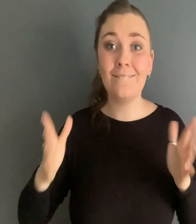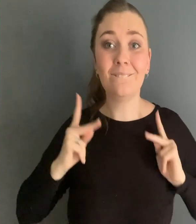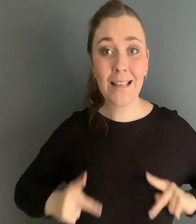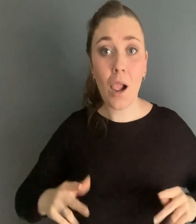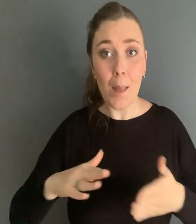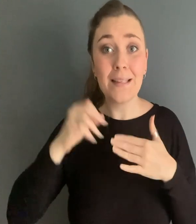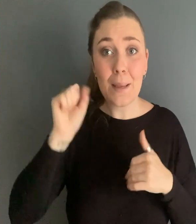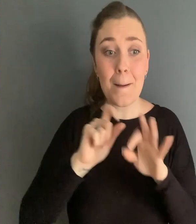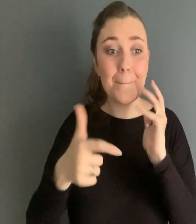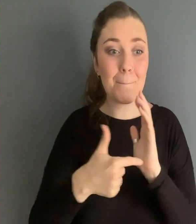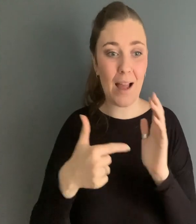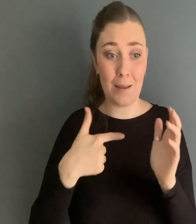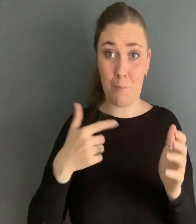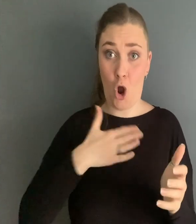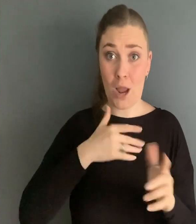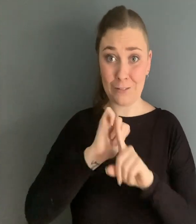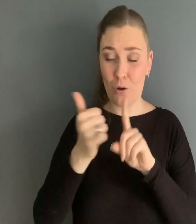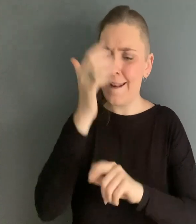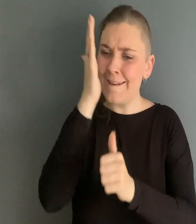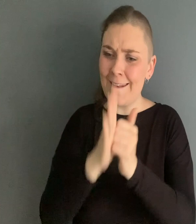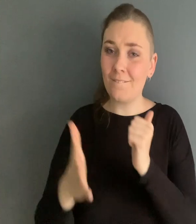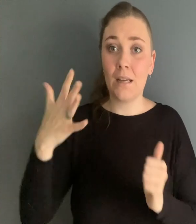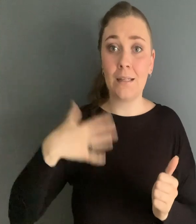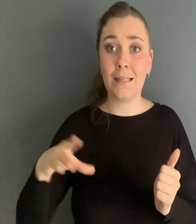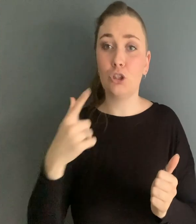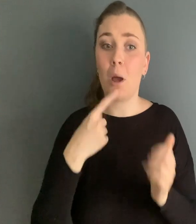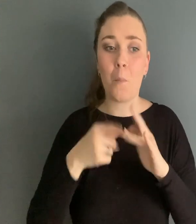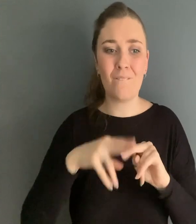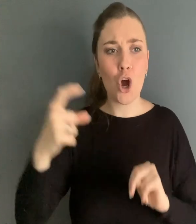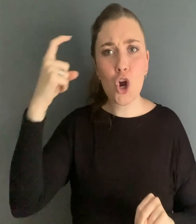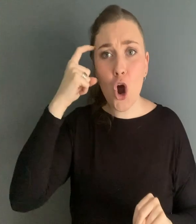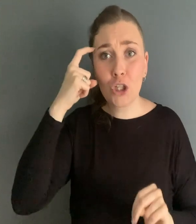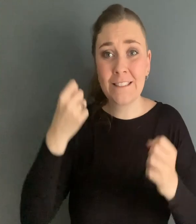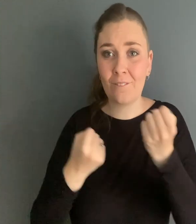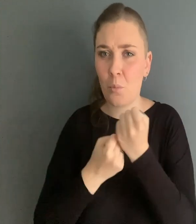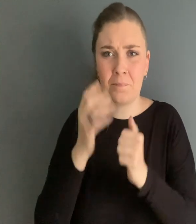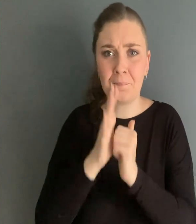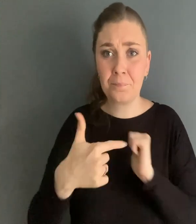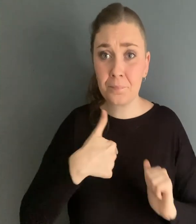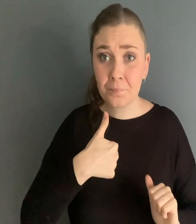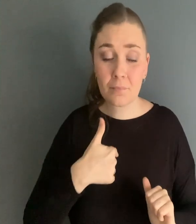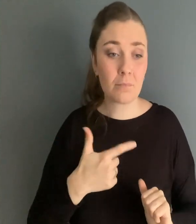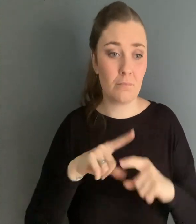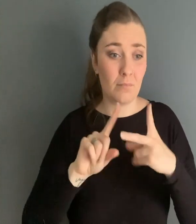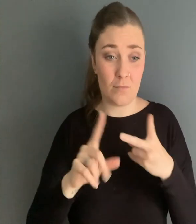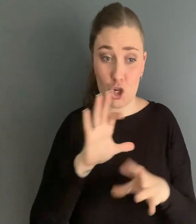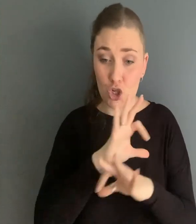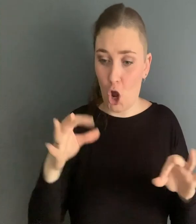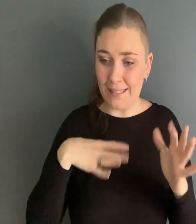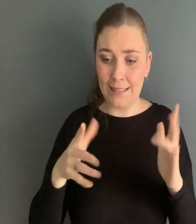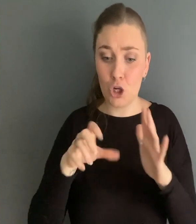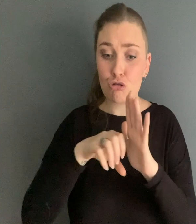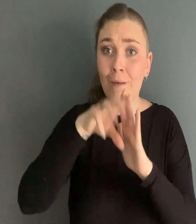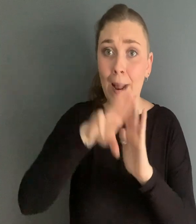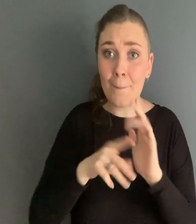case I've never required any kind of cognitive support, nor have I needed an